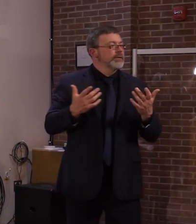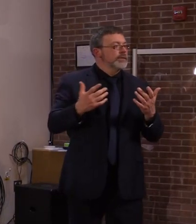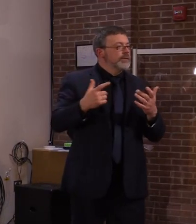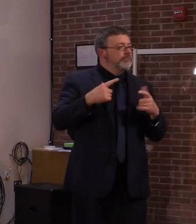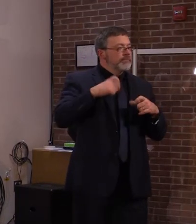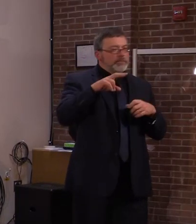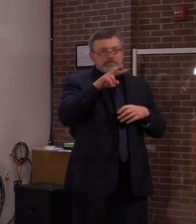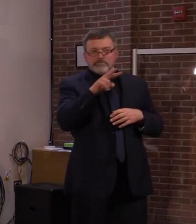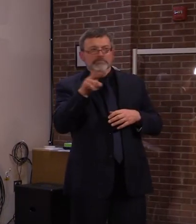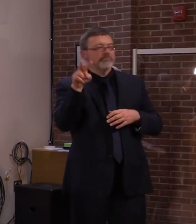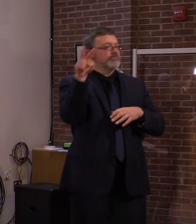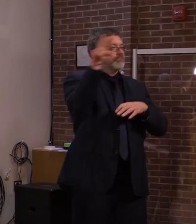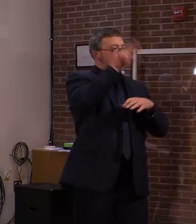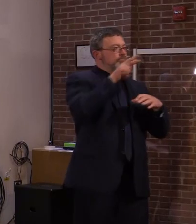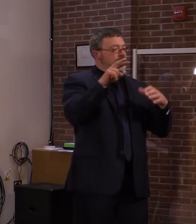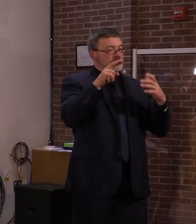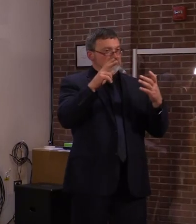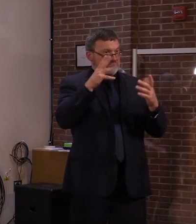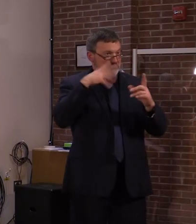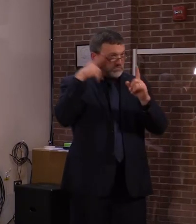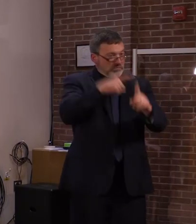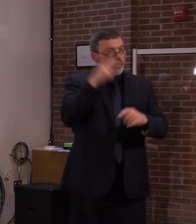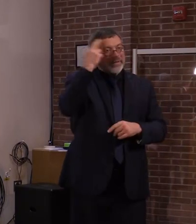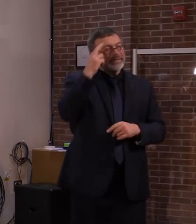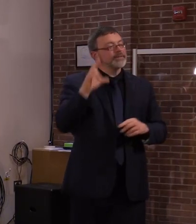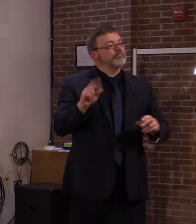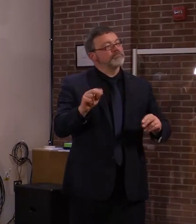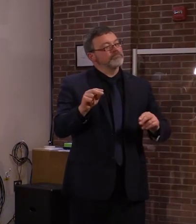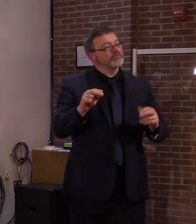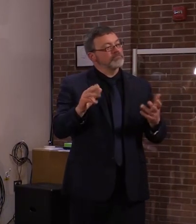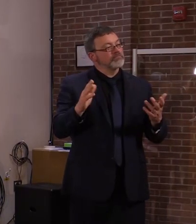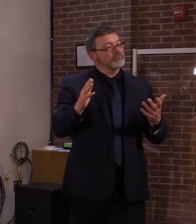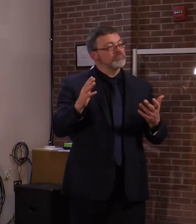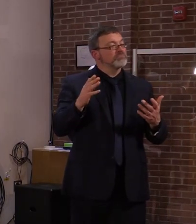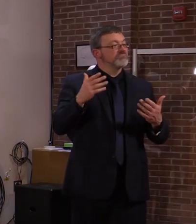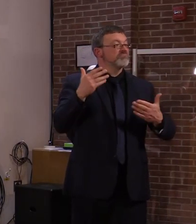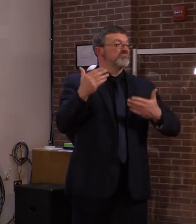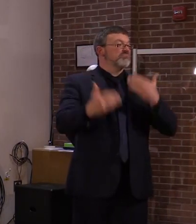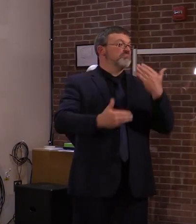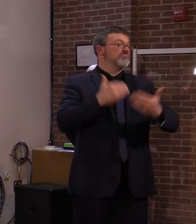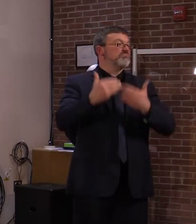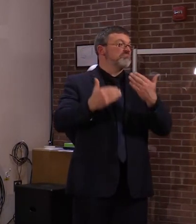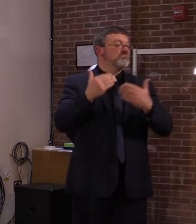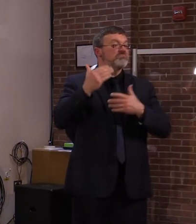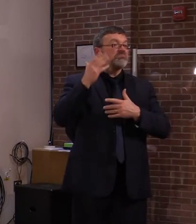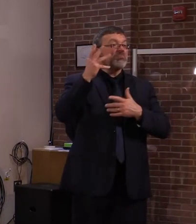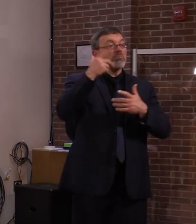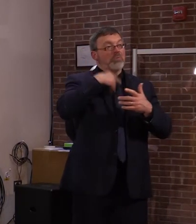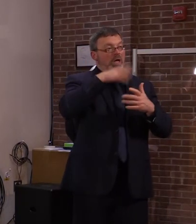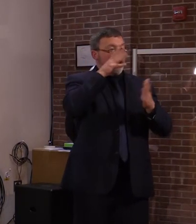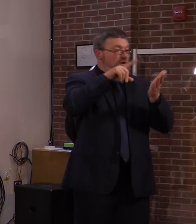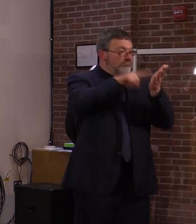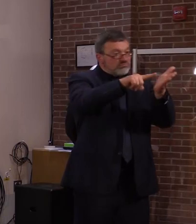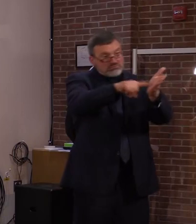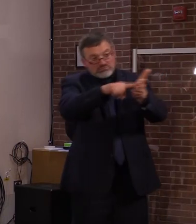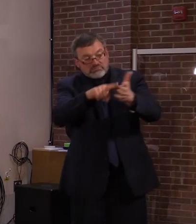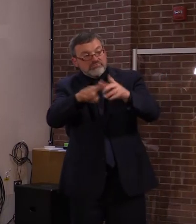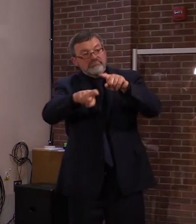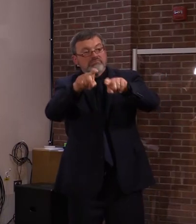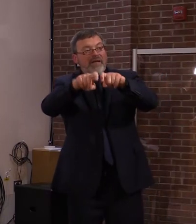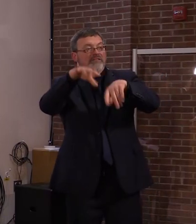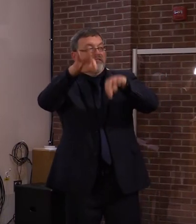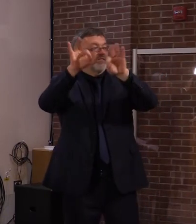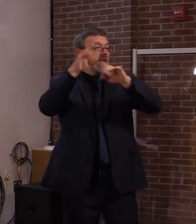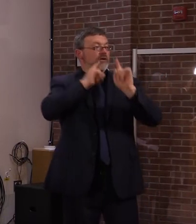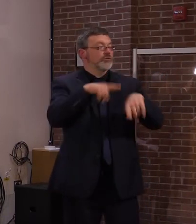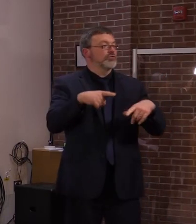point in time. But eventually, maybe through contact tracing, which again is difficult right